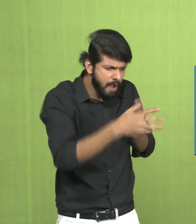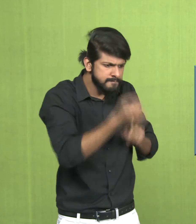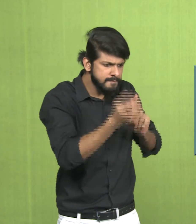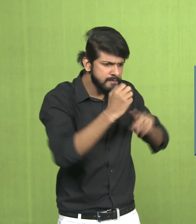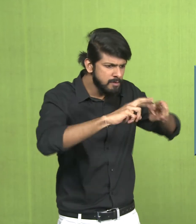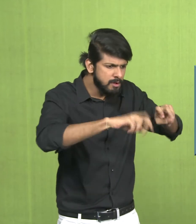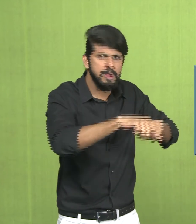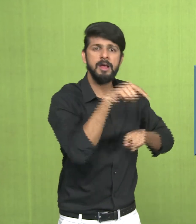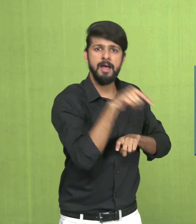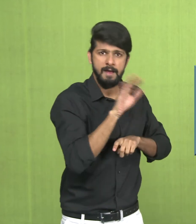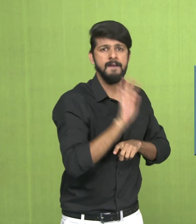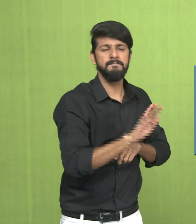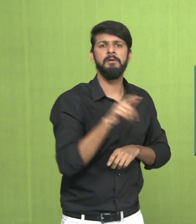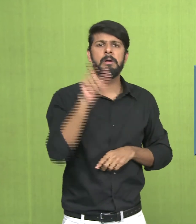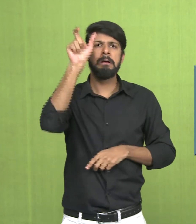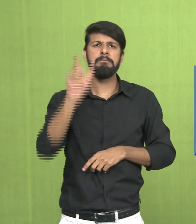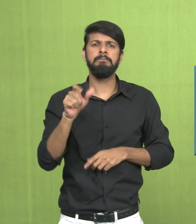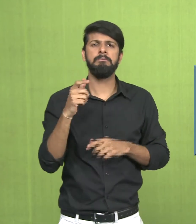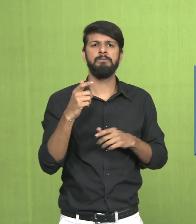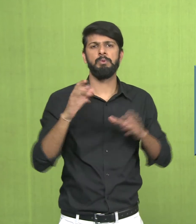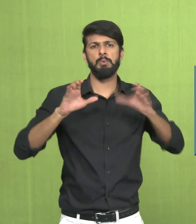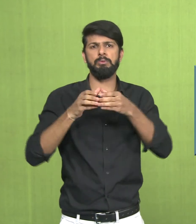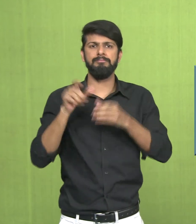in the ancient cities of Harappa and Mohenjo-daro,